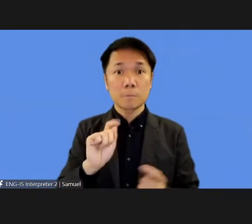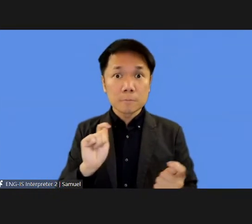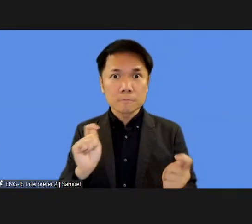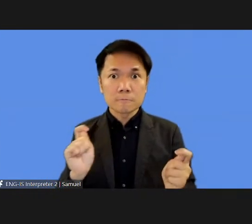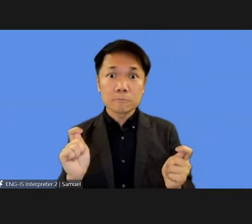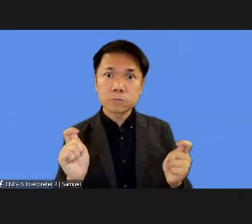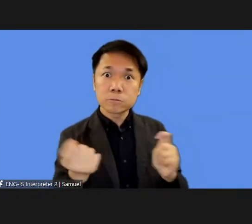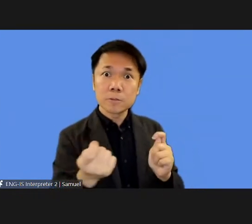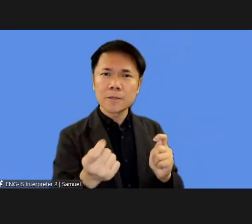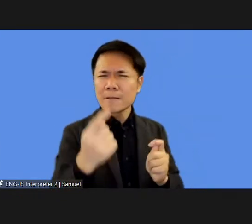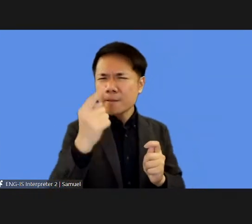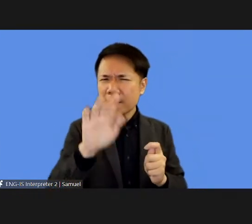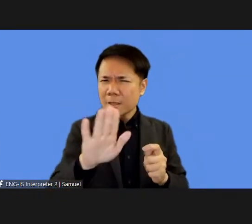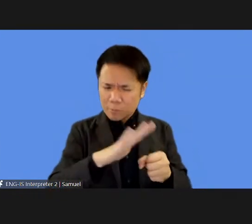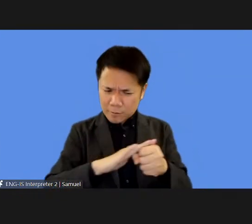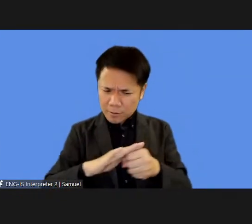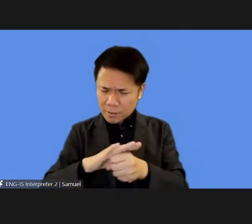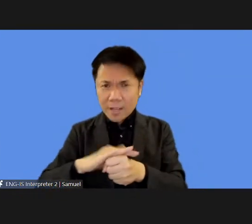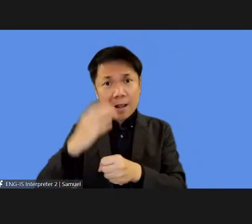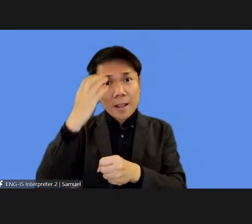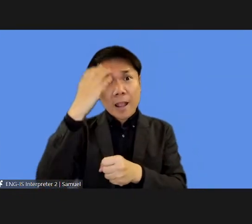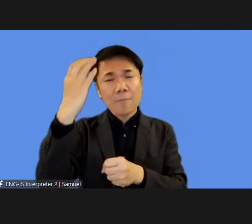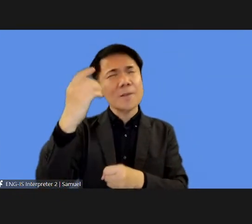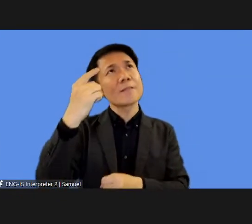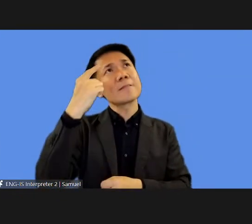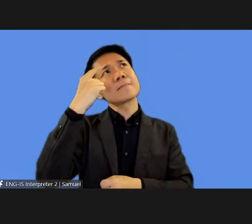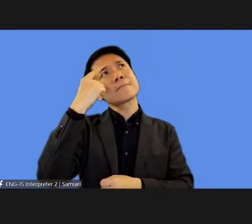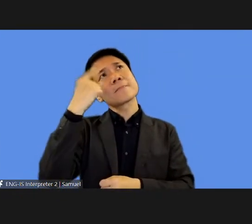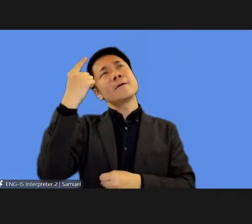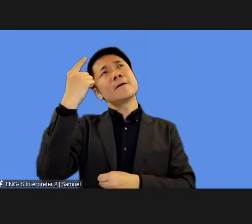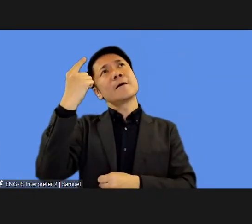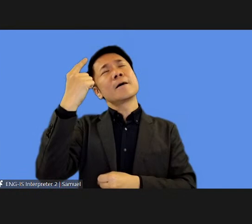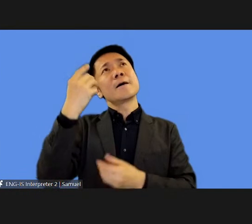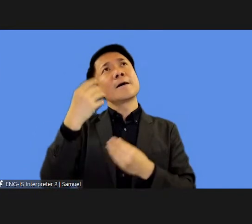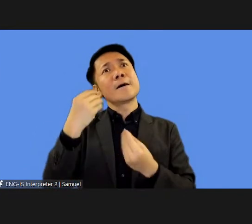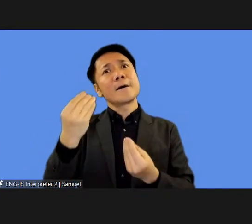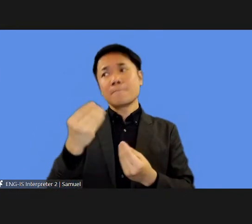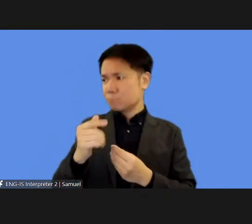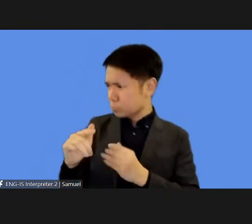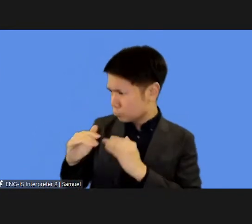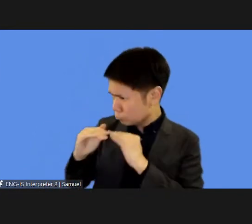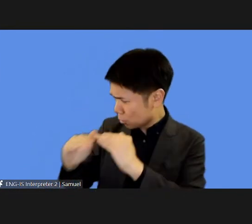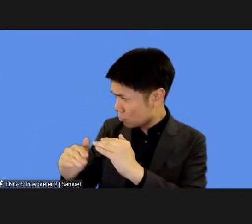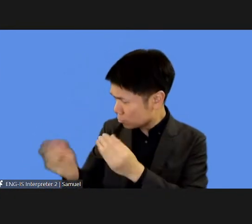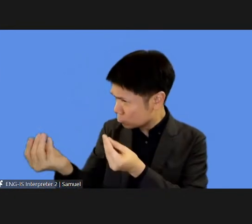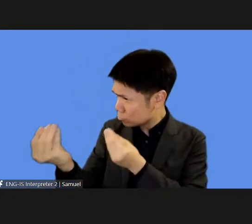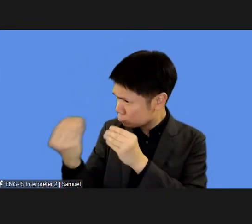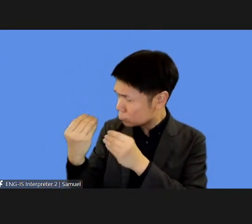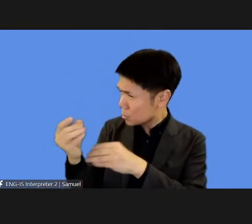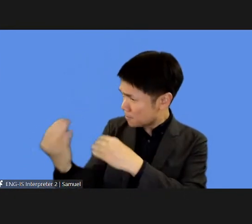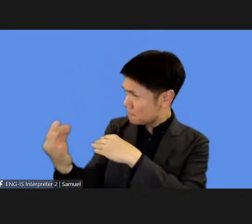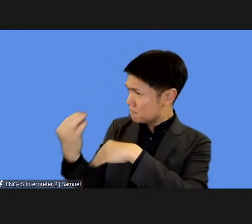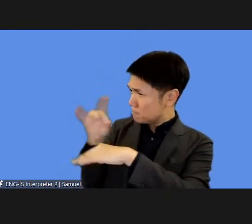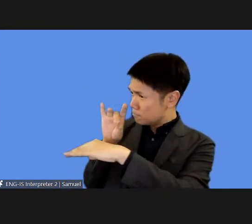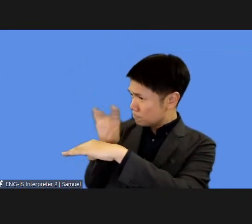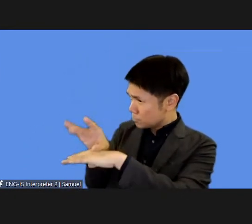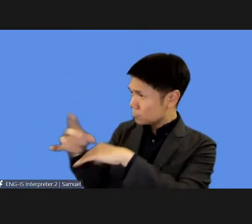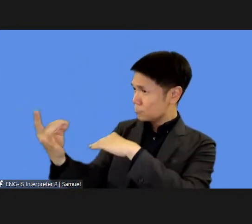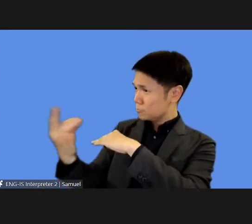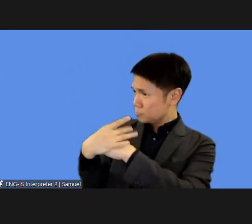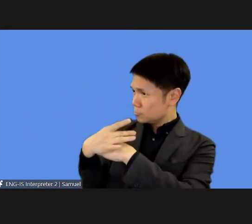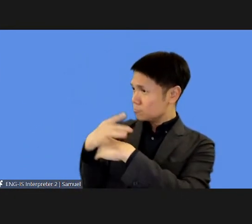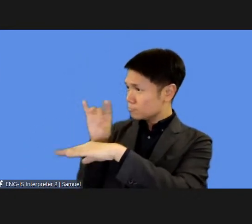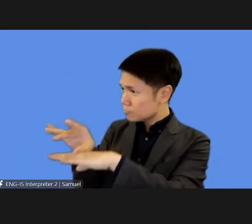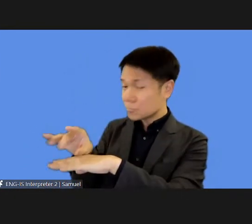to innovate. They need to encourage peer-to-peer mutual learning process, because not all the governments or